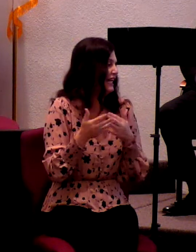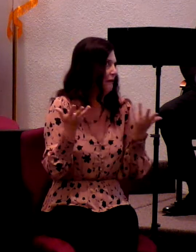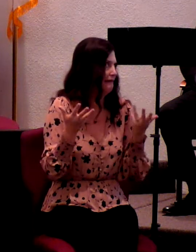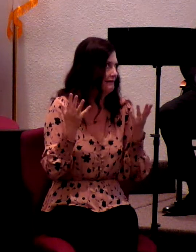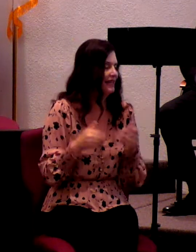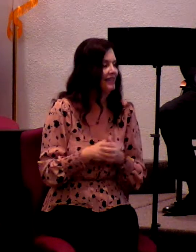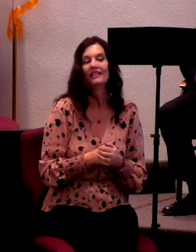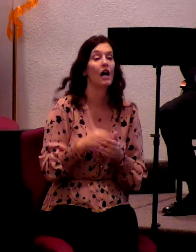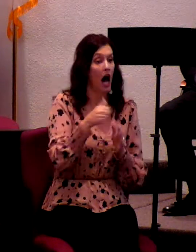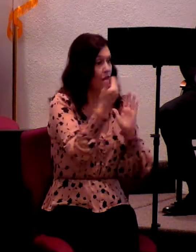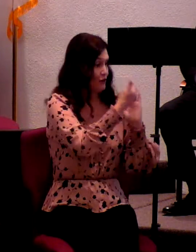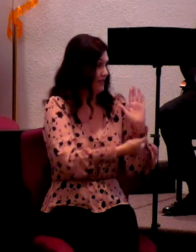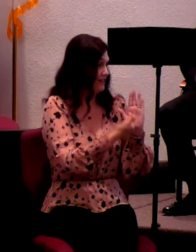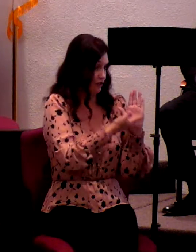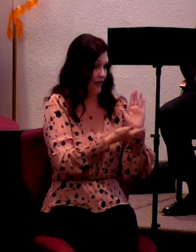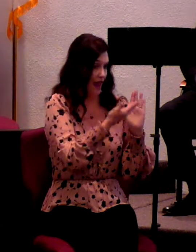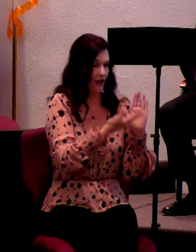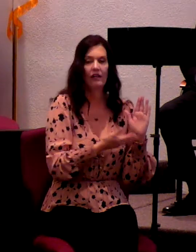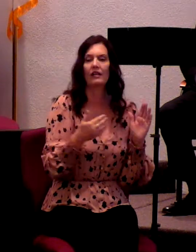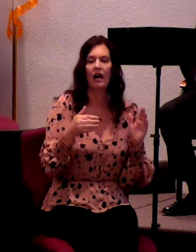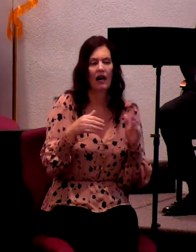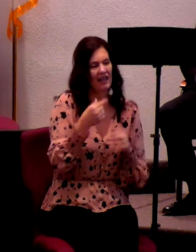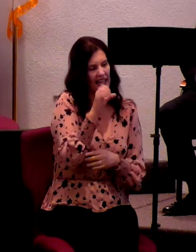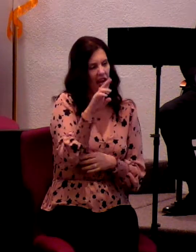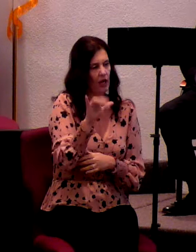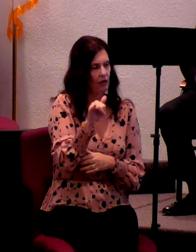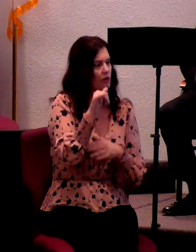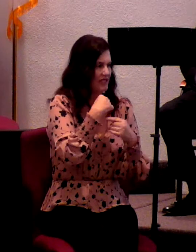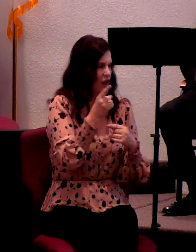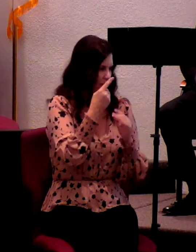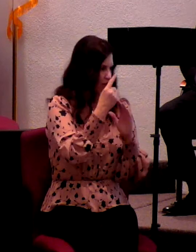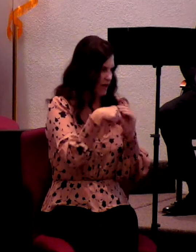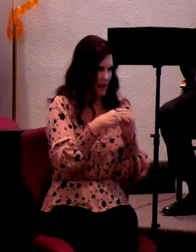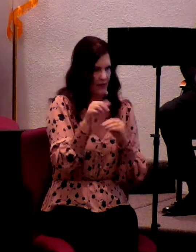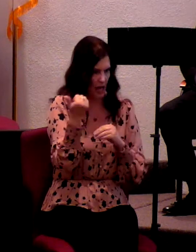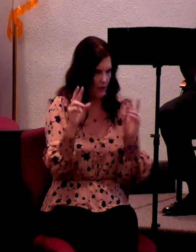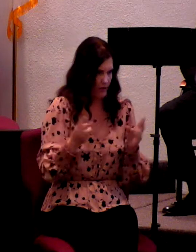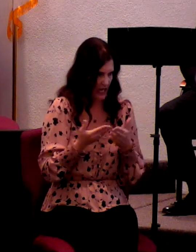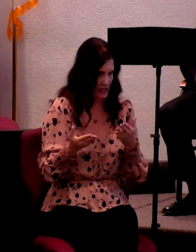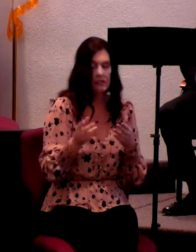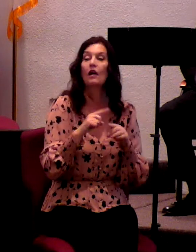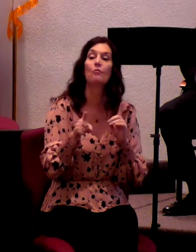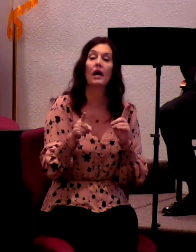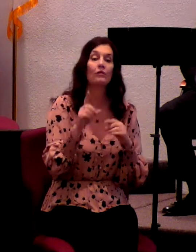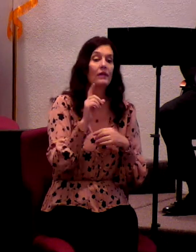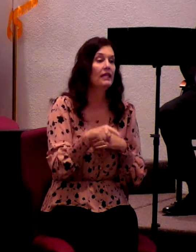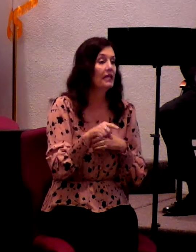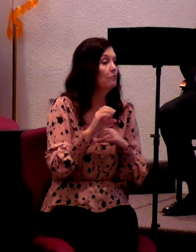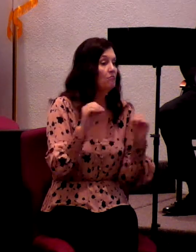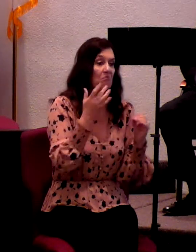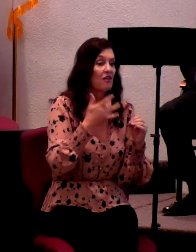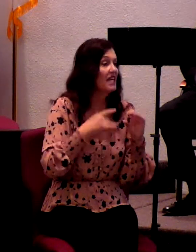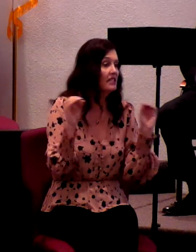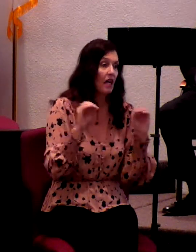Other things are there. We've got some other things going on. I'll let Gary talk to you about that in just a bit. But I had to come up for birthdays. We have no anniversaries this week,